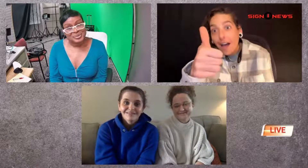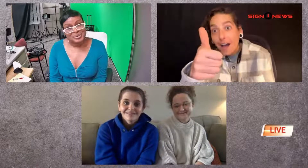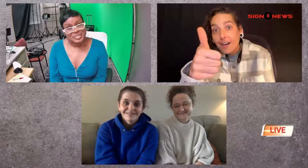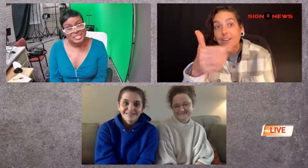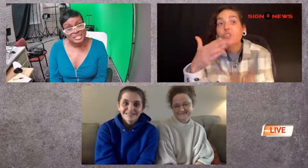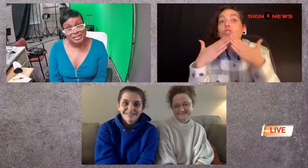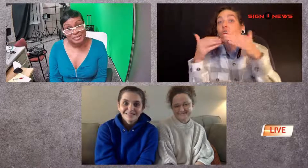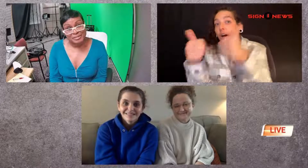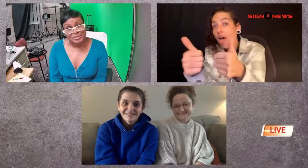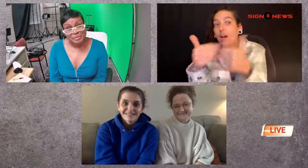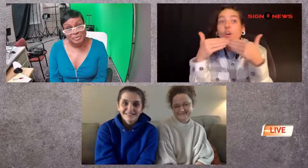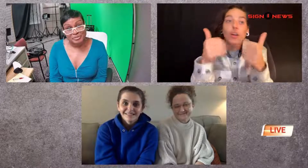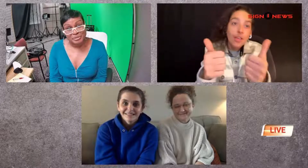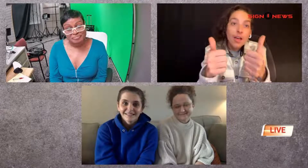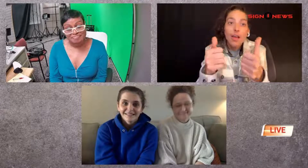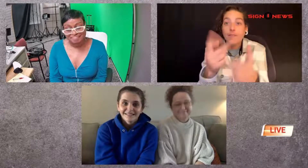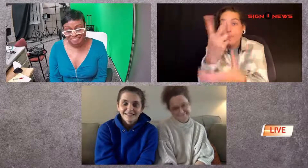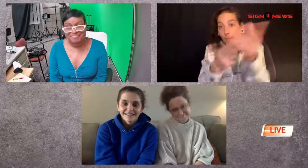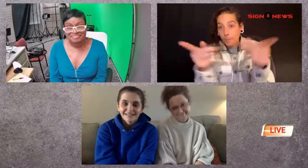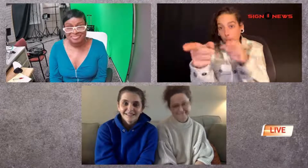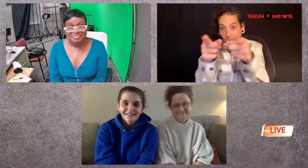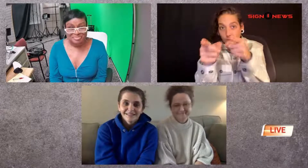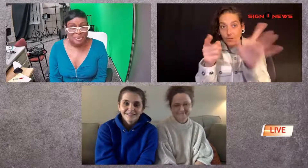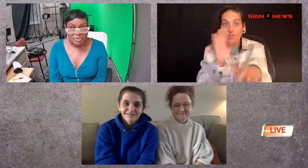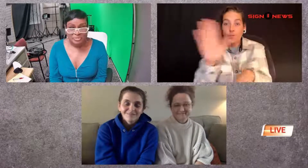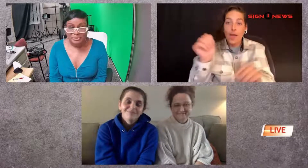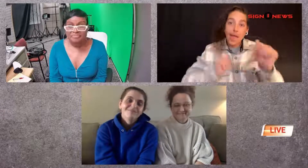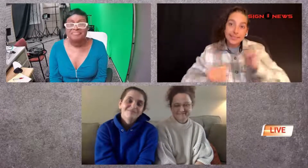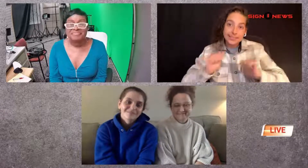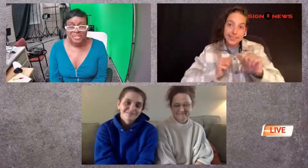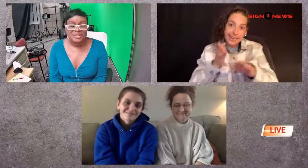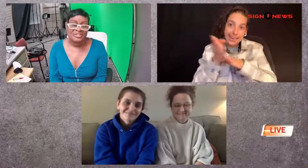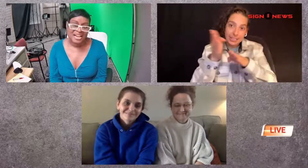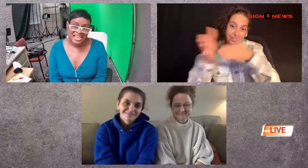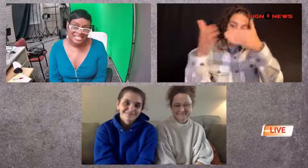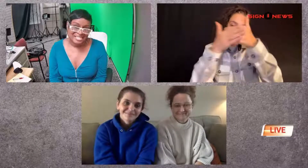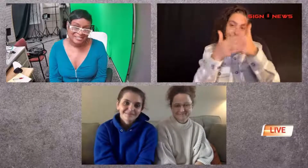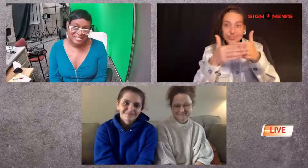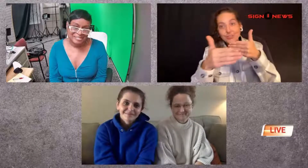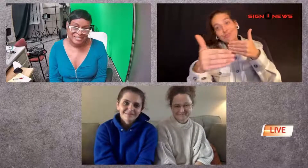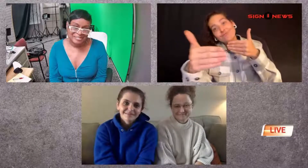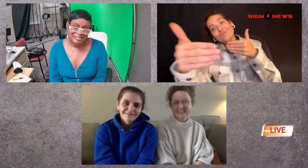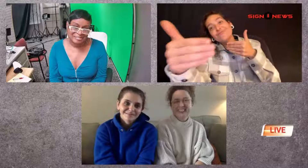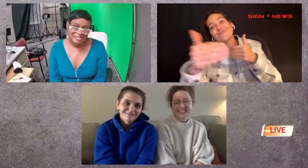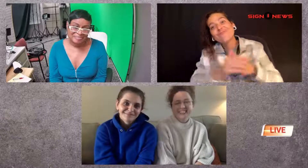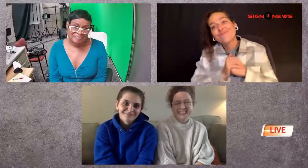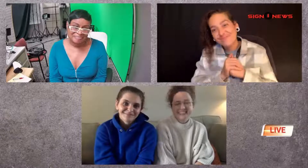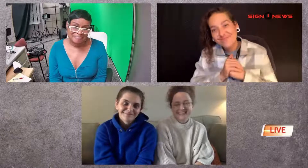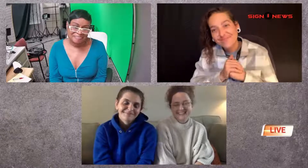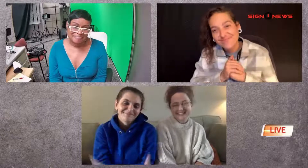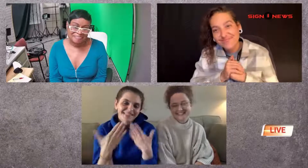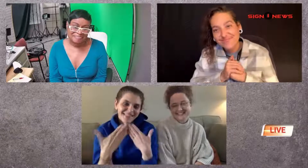So good luck to the both of you on your acting careers.